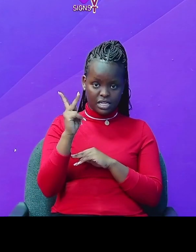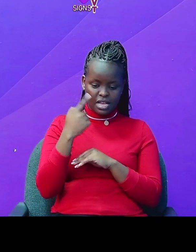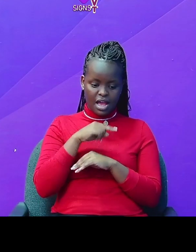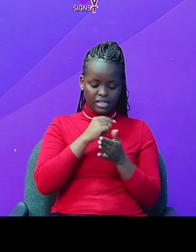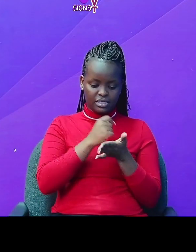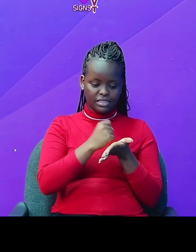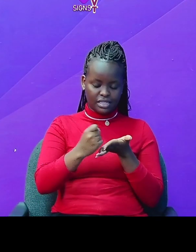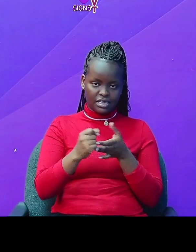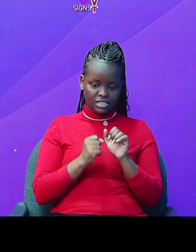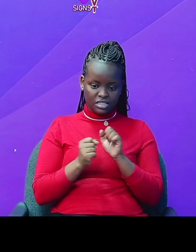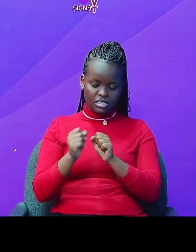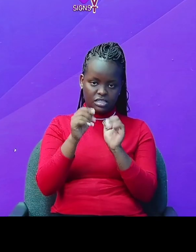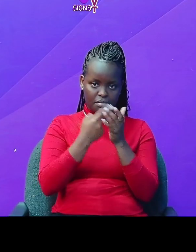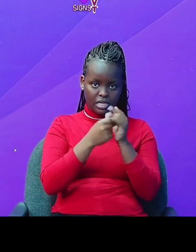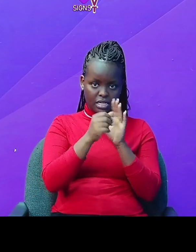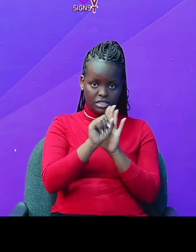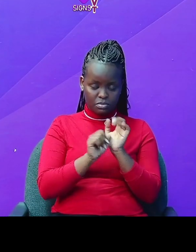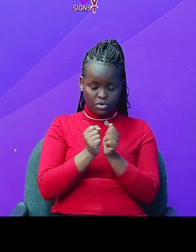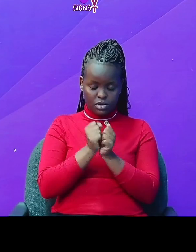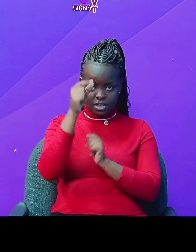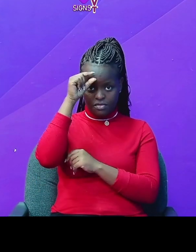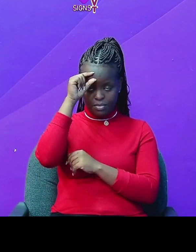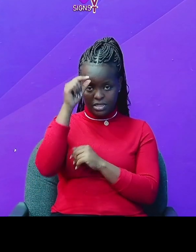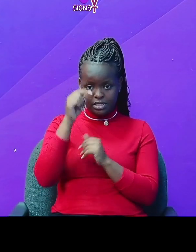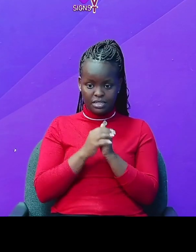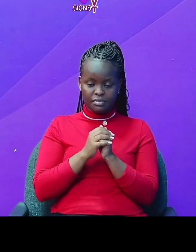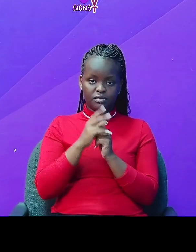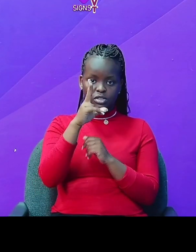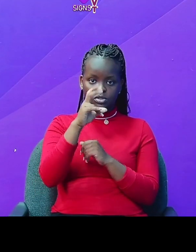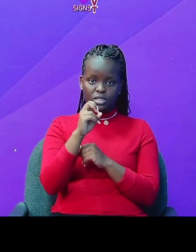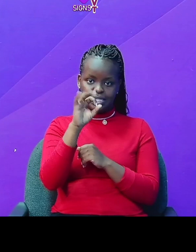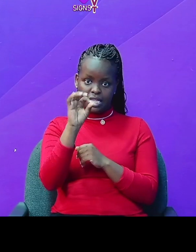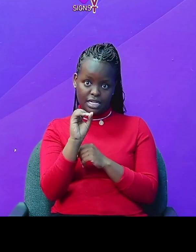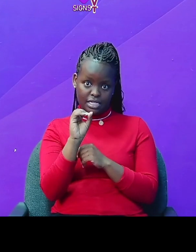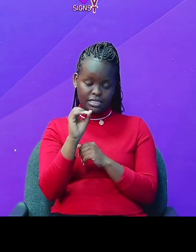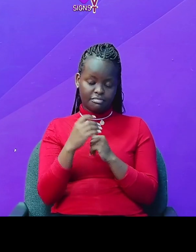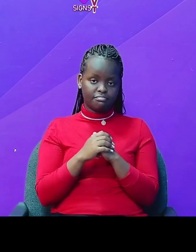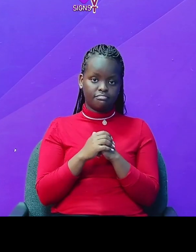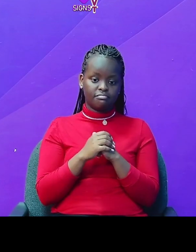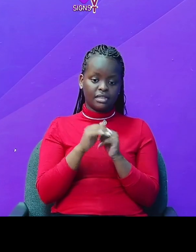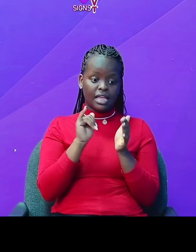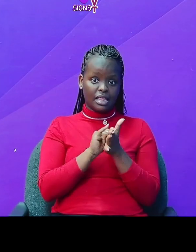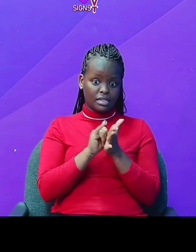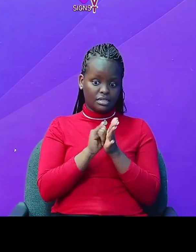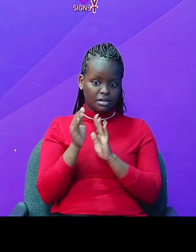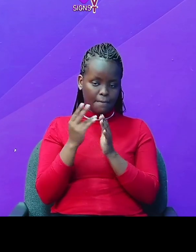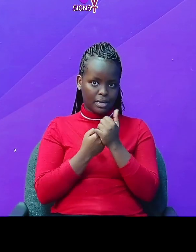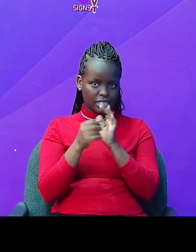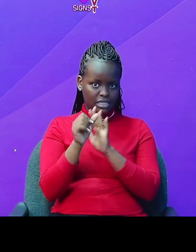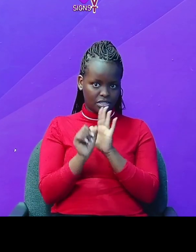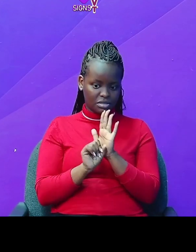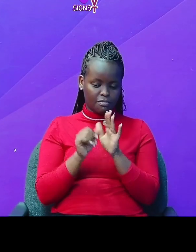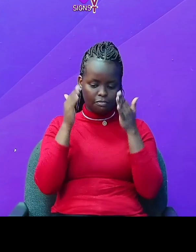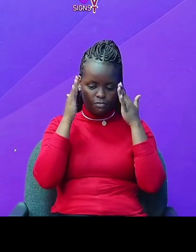a strategic partnership with the government up to 2030, and that strategic partnership focuses in 5